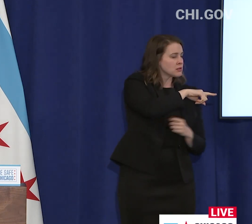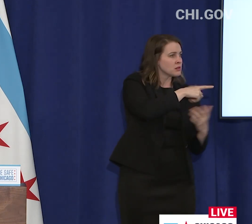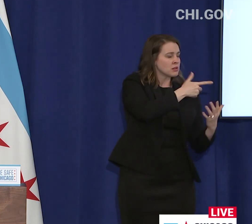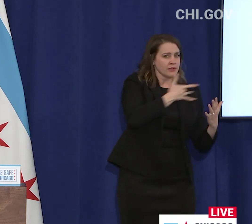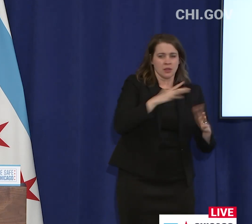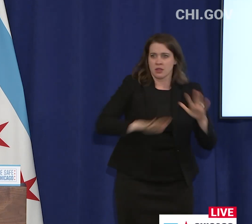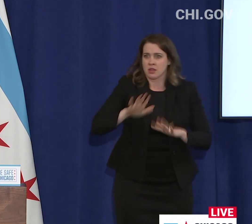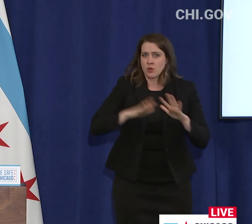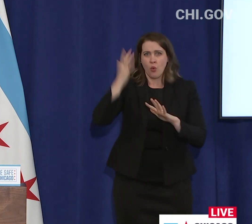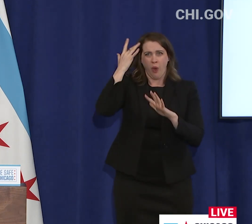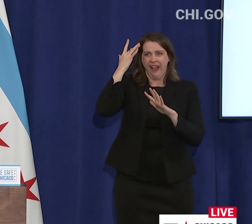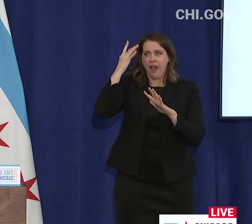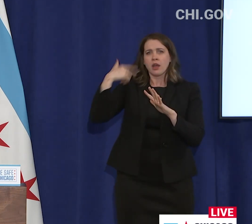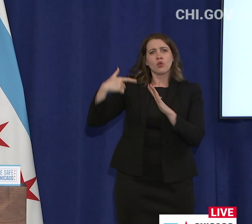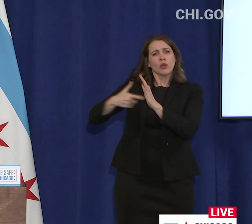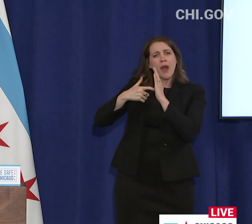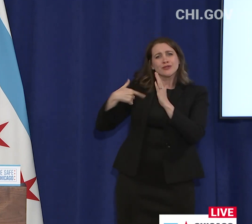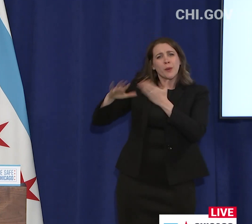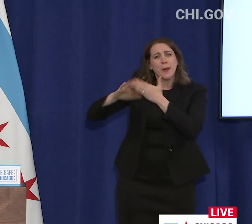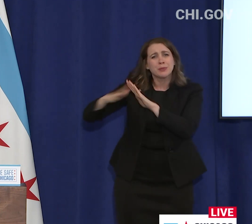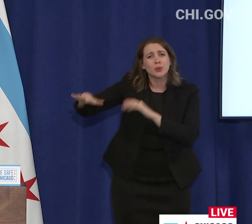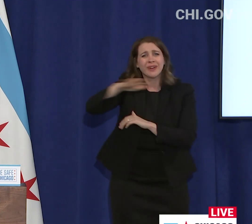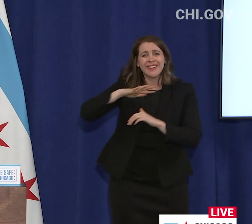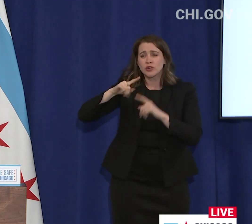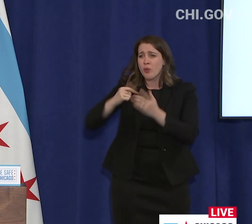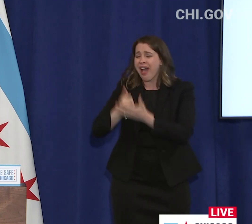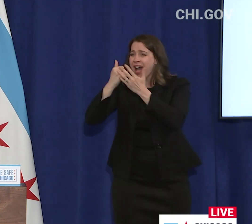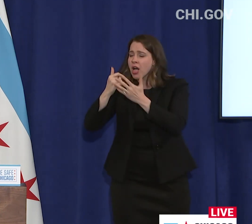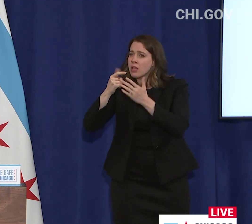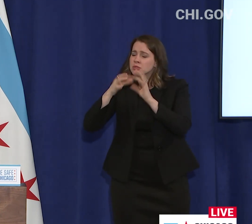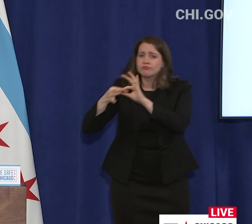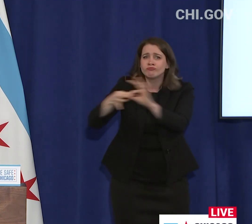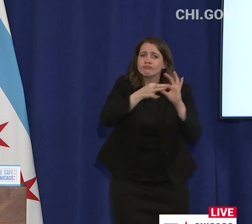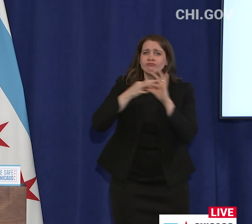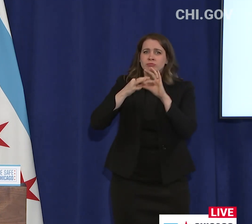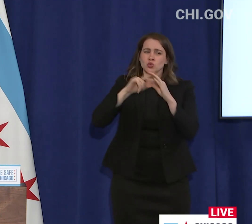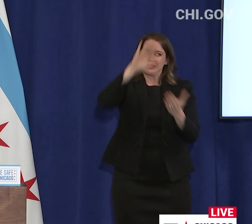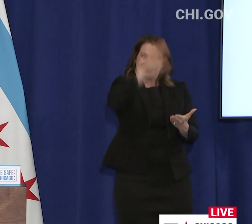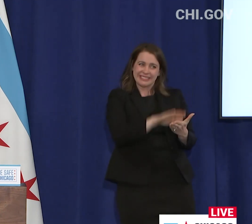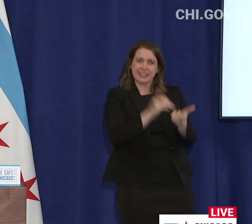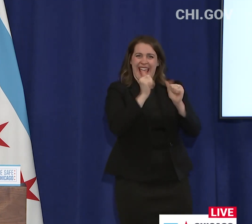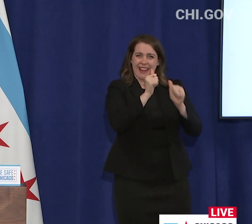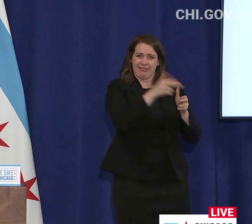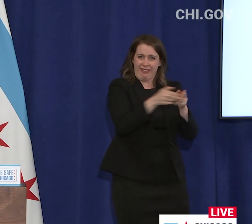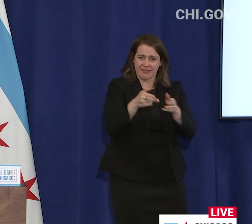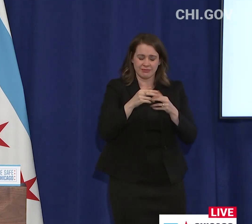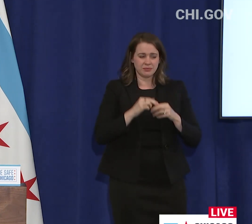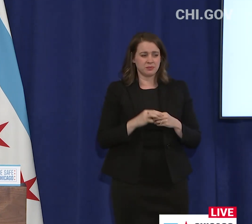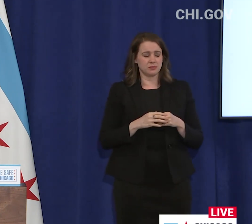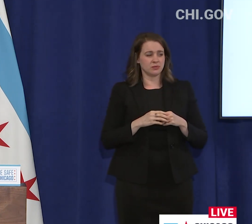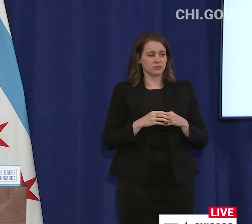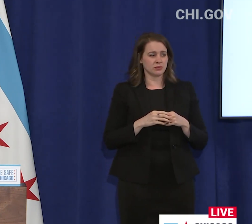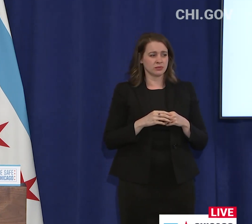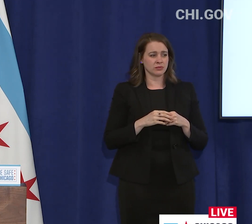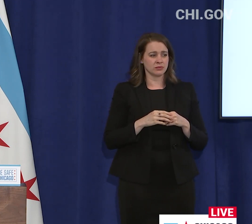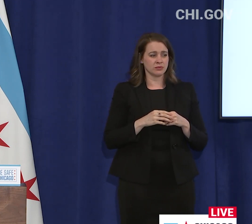is a critical component of violence prevention. Even in these